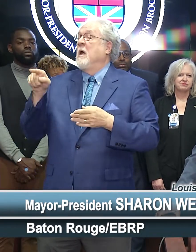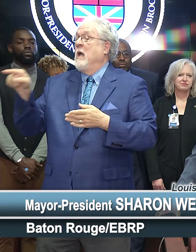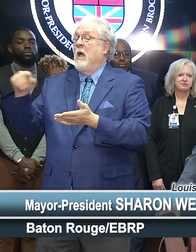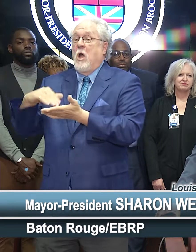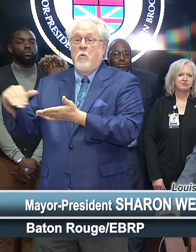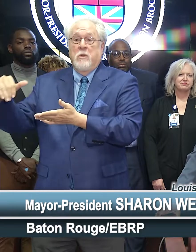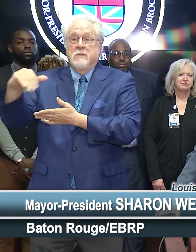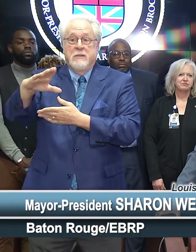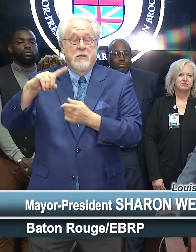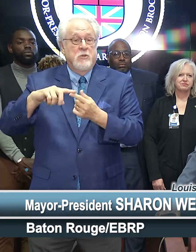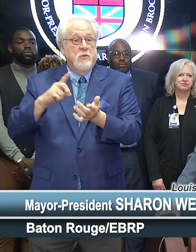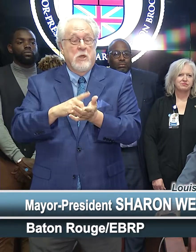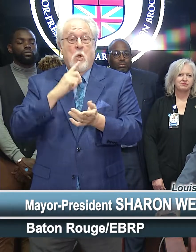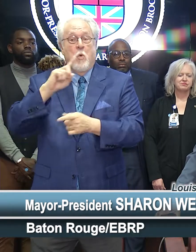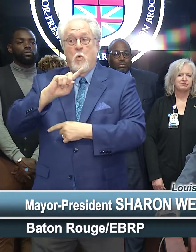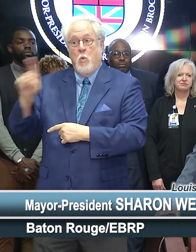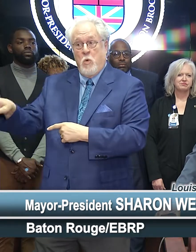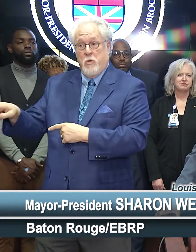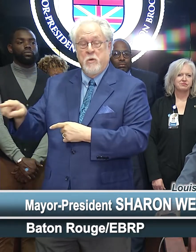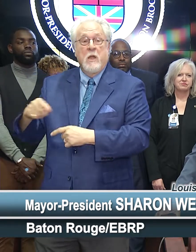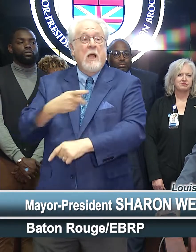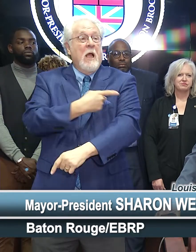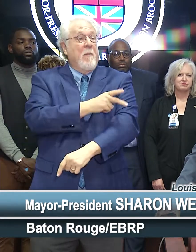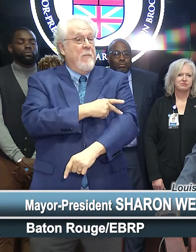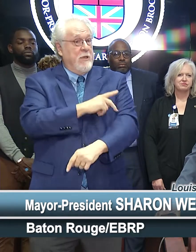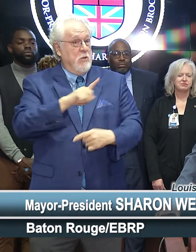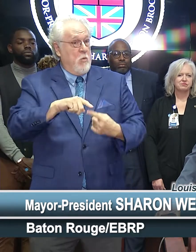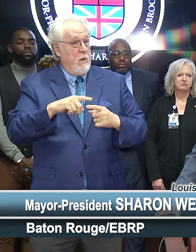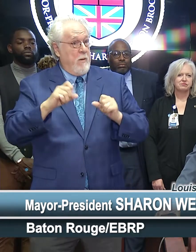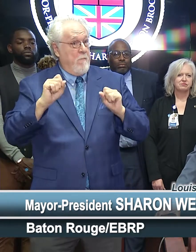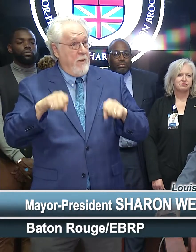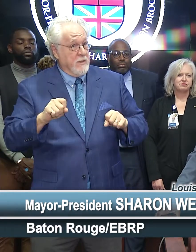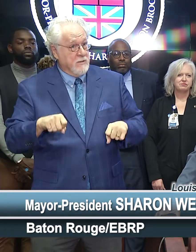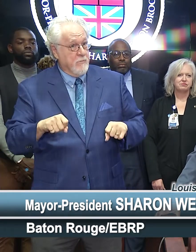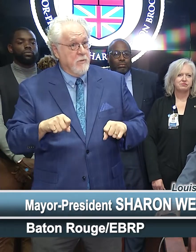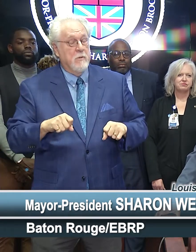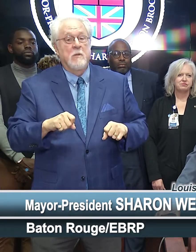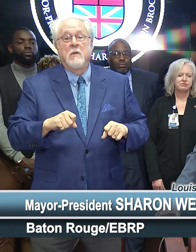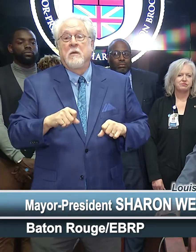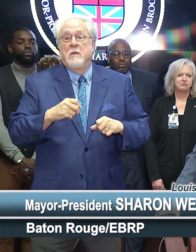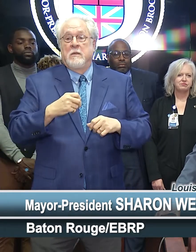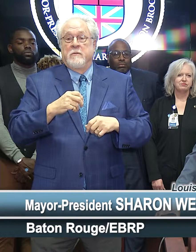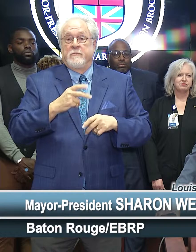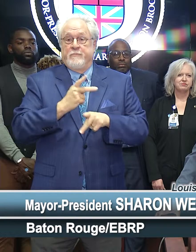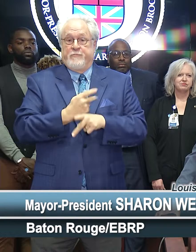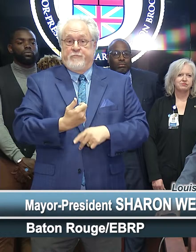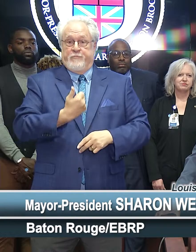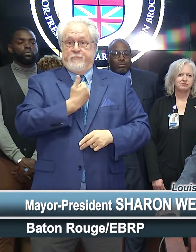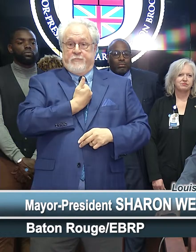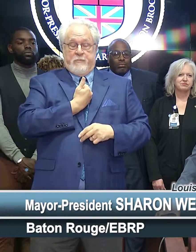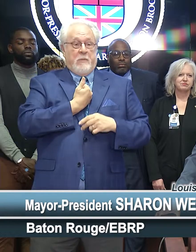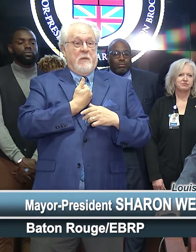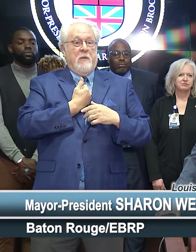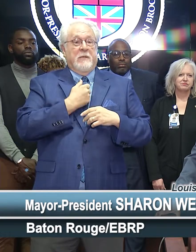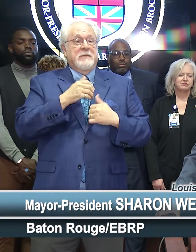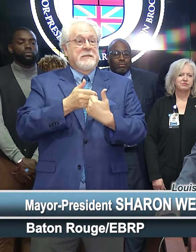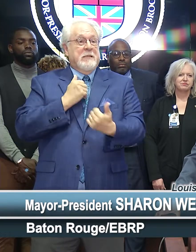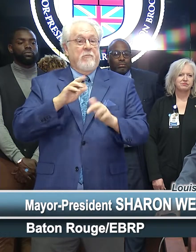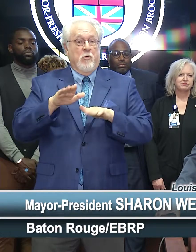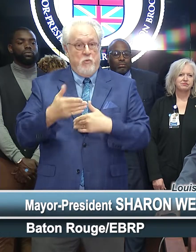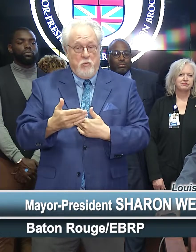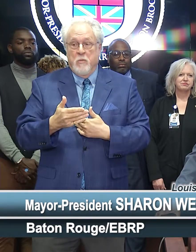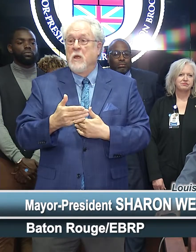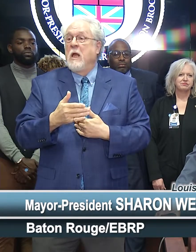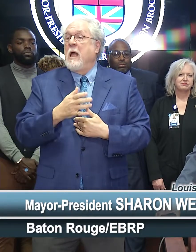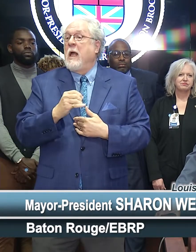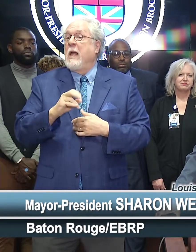who ordered the tests. Patients, when possible, should isolate themselves in a separate room, and if